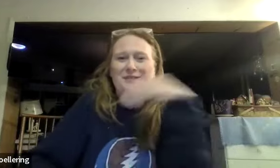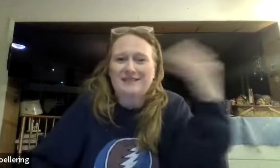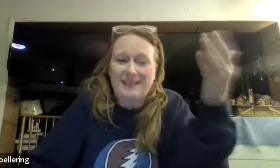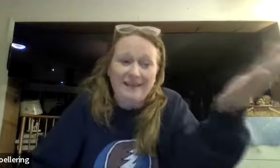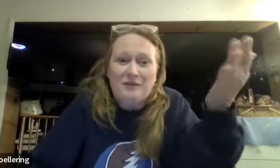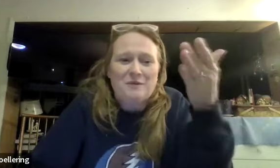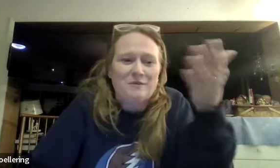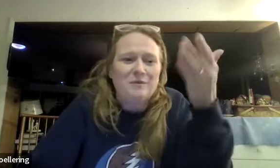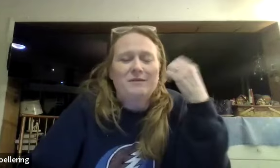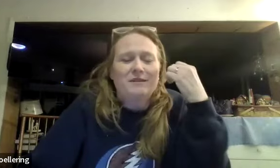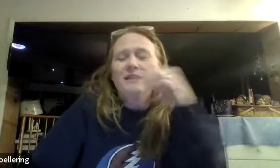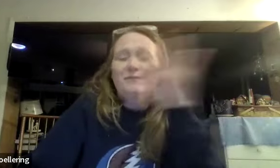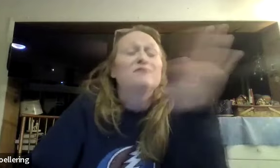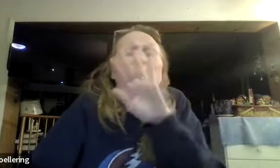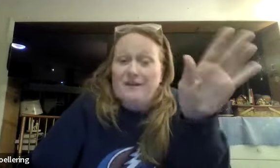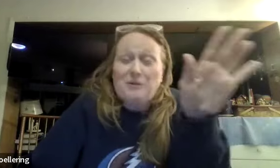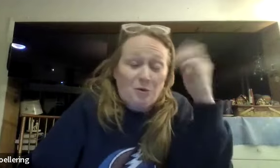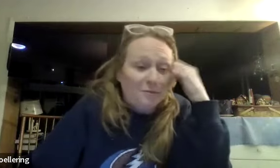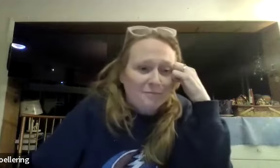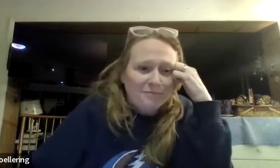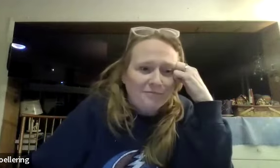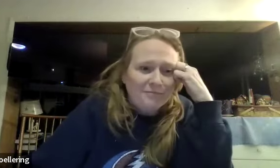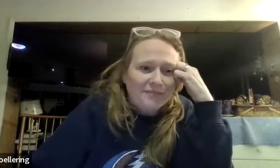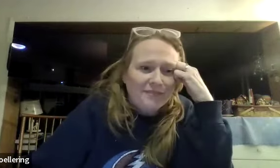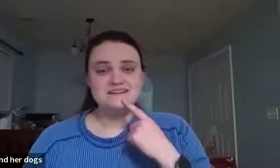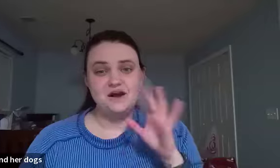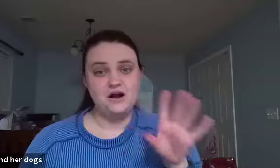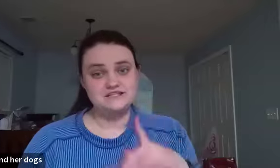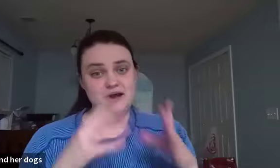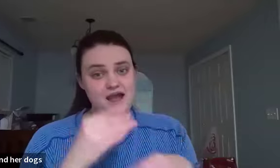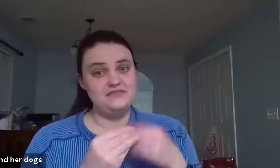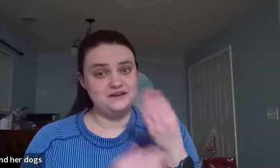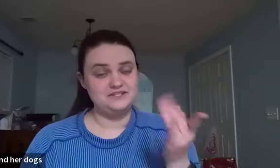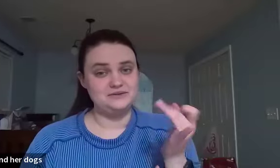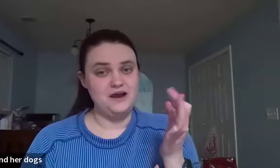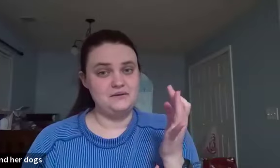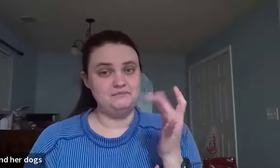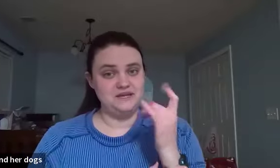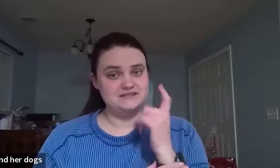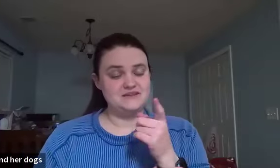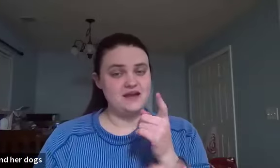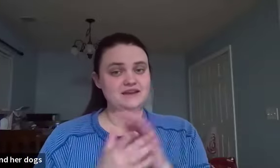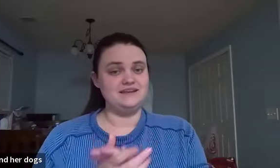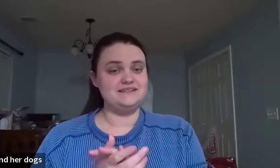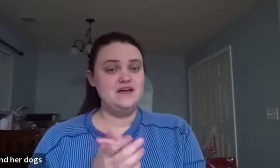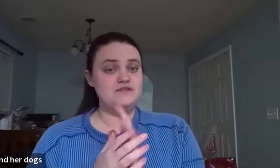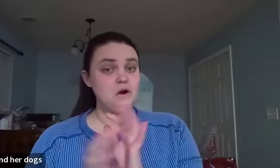could tell it went with what they were. It was very cool. I was gonna also add there too, because of that is there